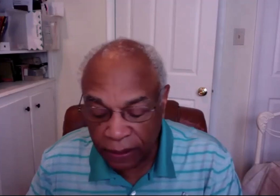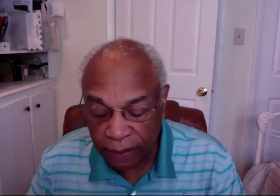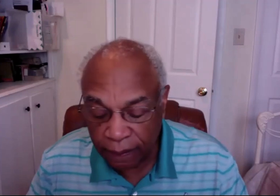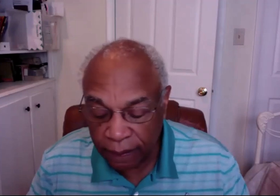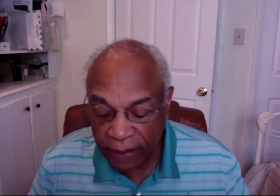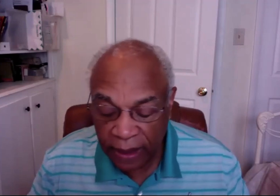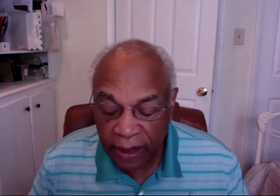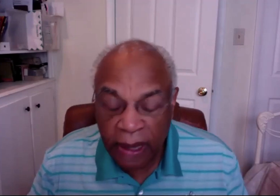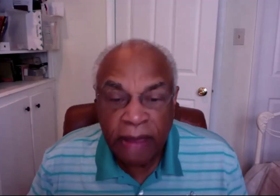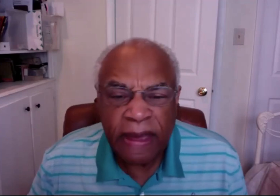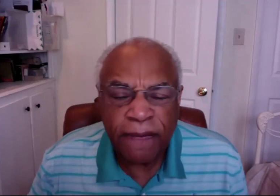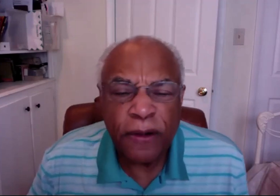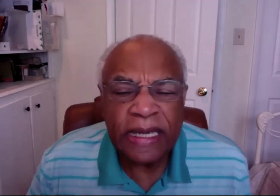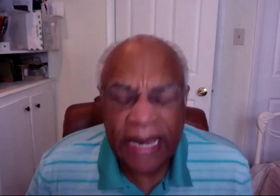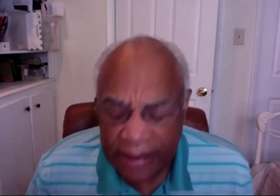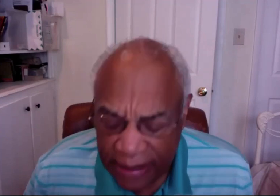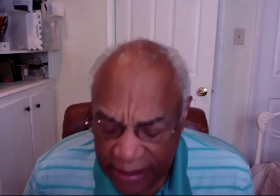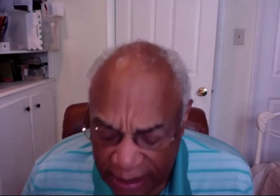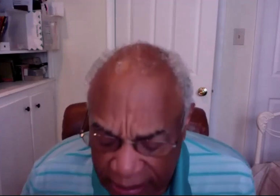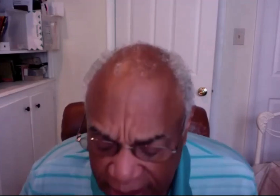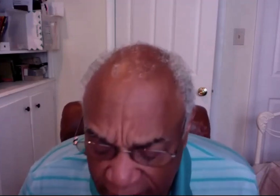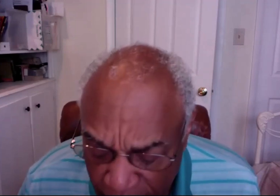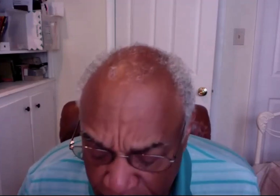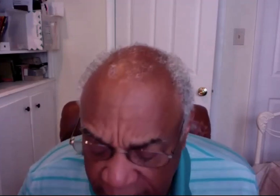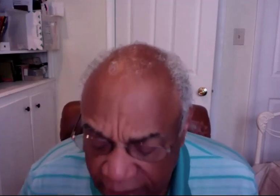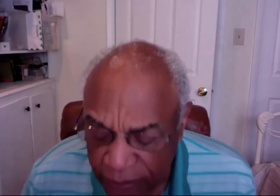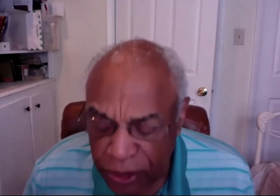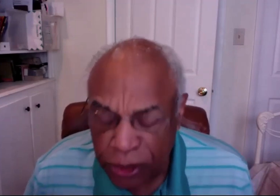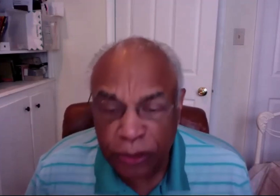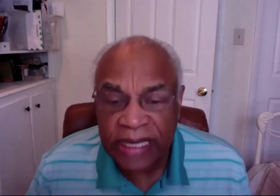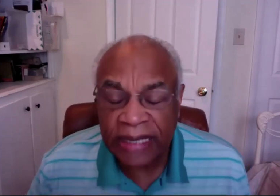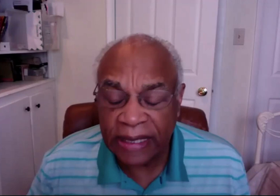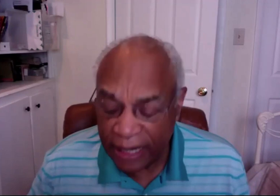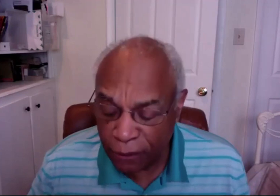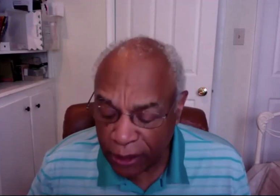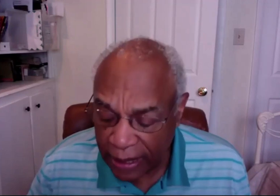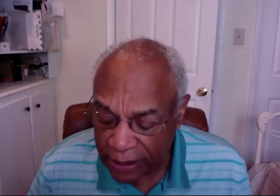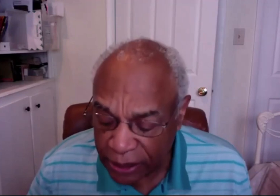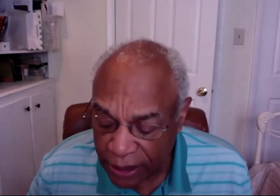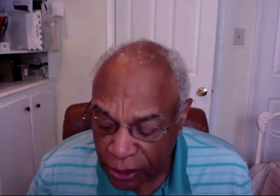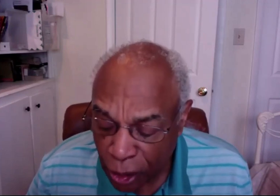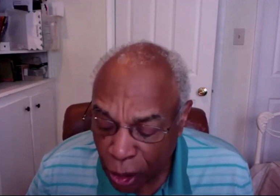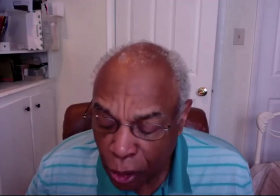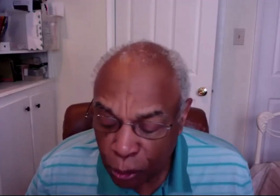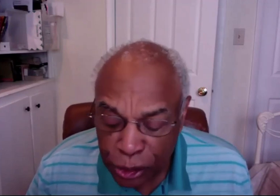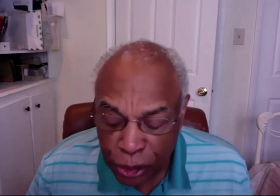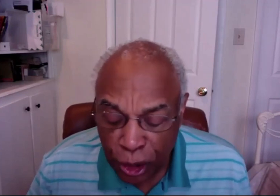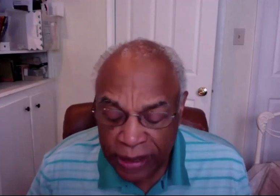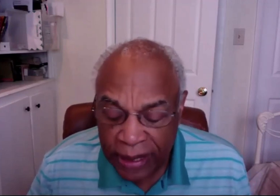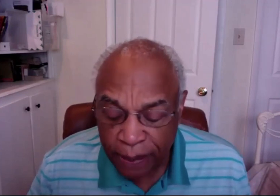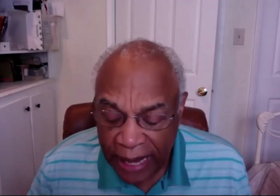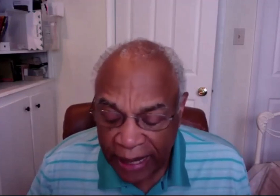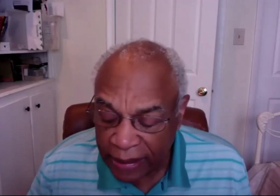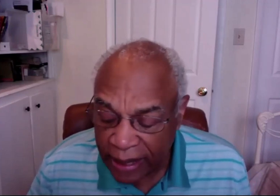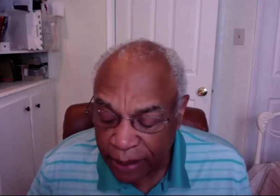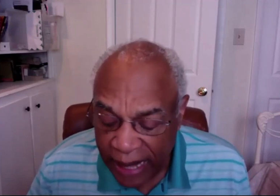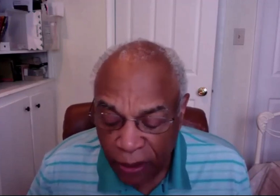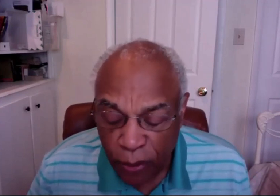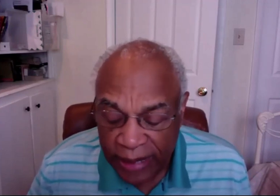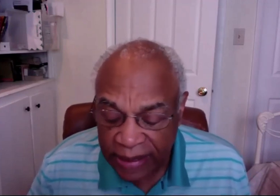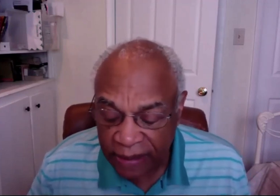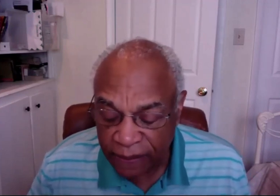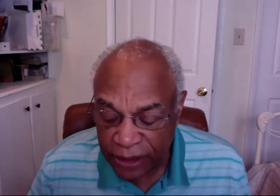Education. Therefore, in 1960, many of the students at the Negro colleges who saw on their